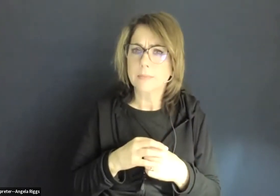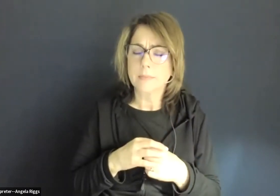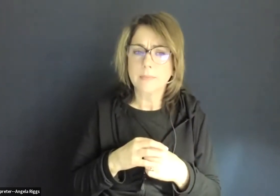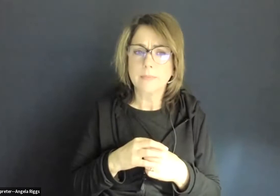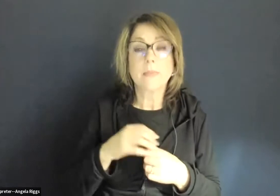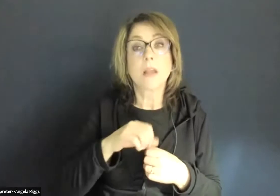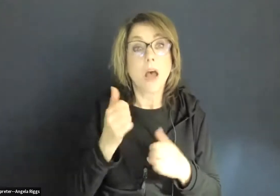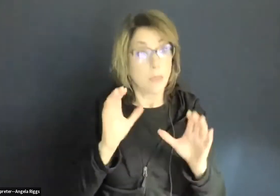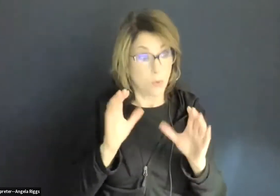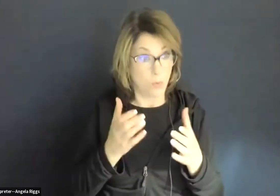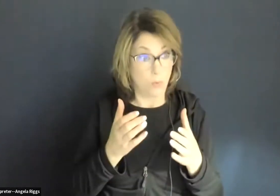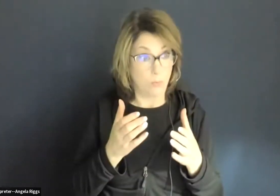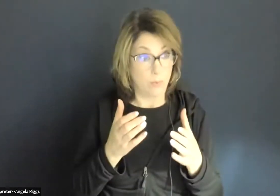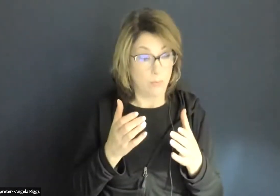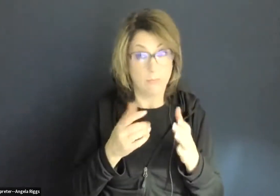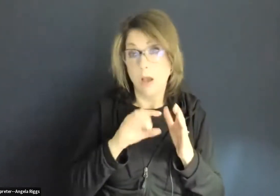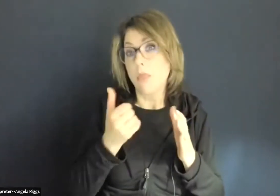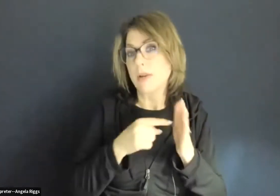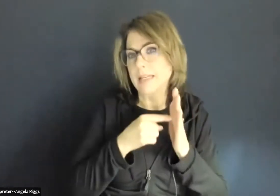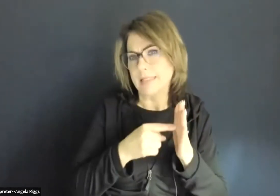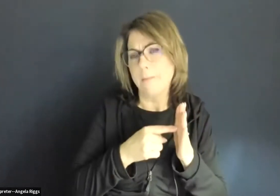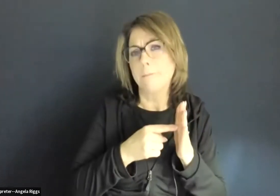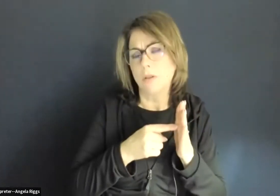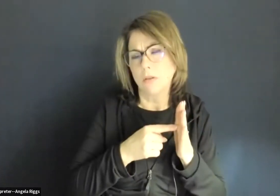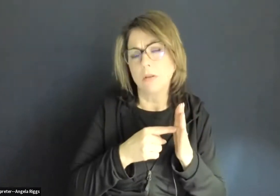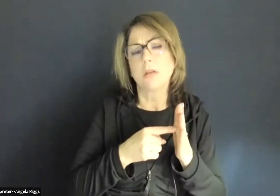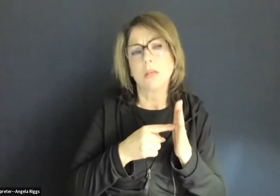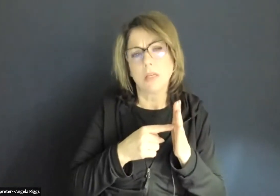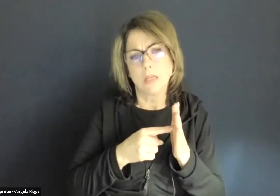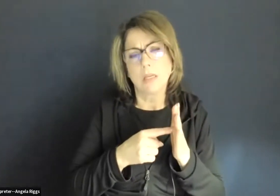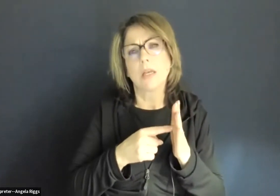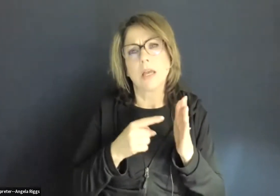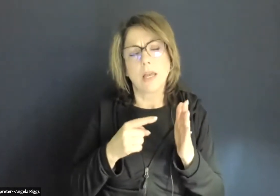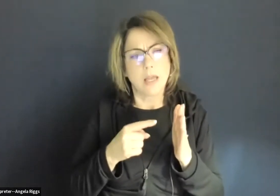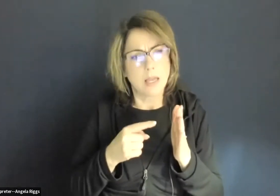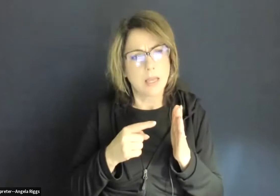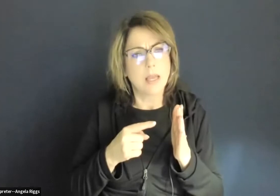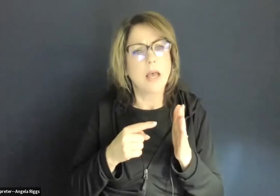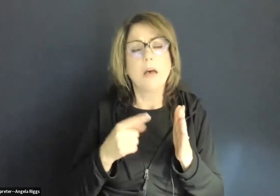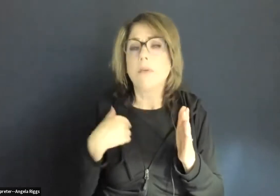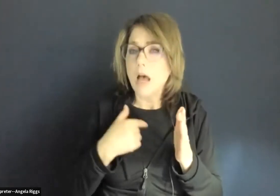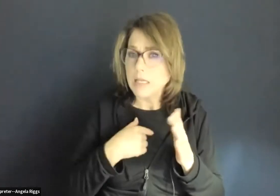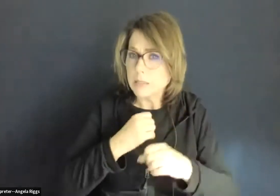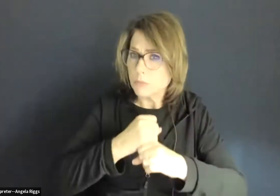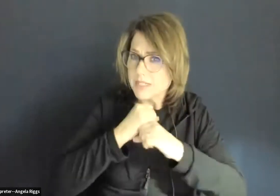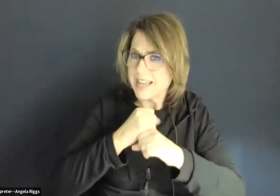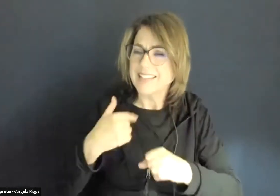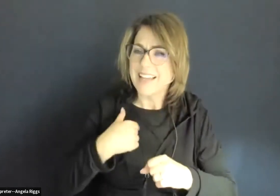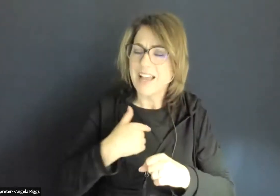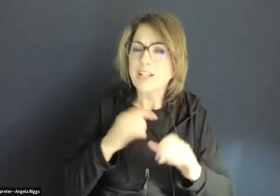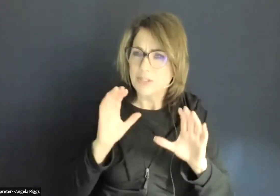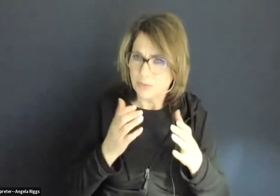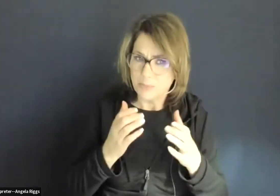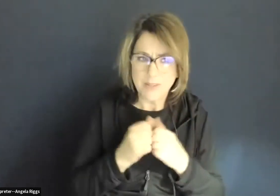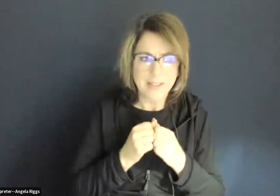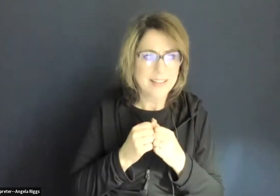Another group we have, or another example of diversity and inclusion in practice, is our Us Protecting Us group. This peer-led